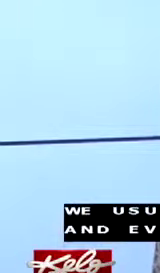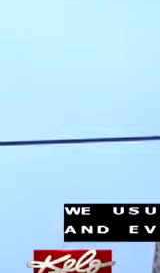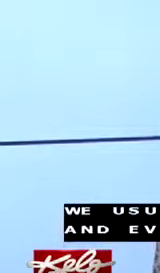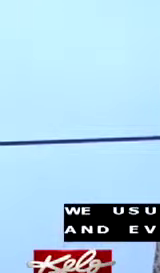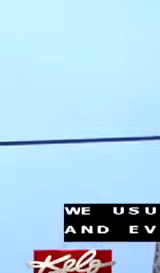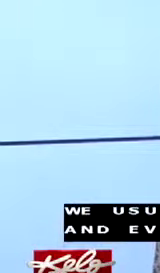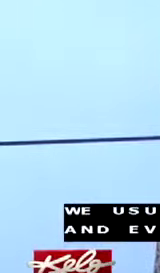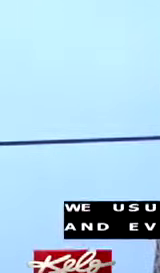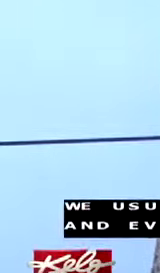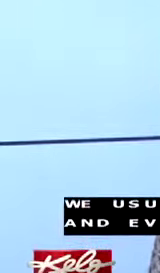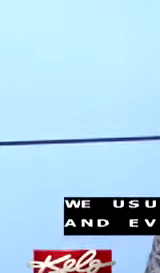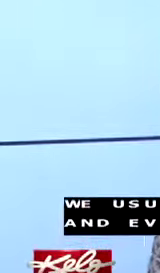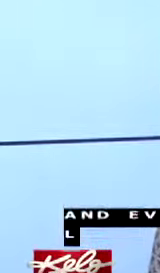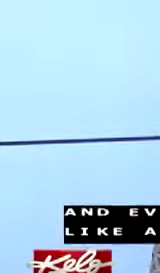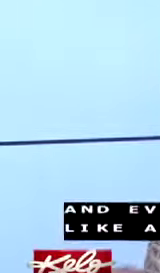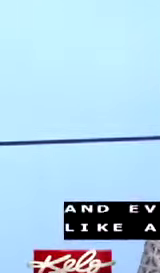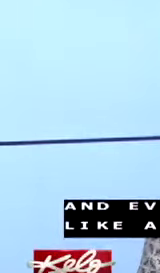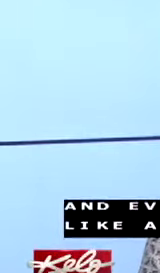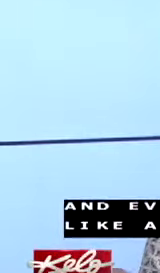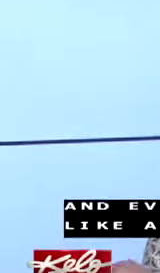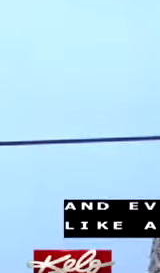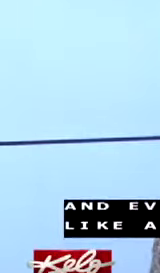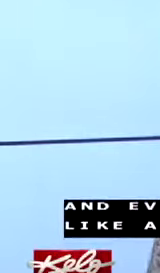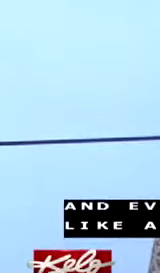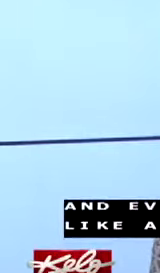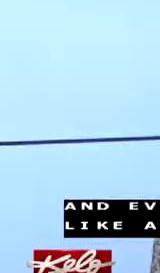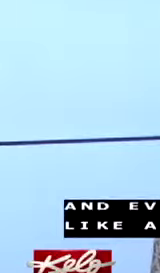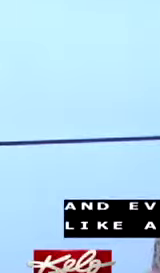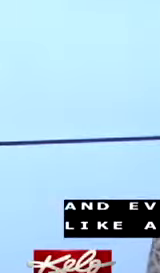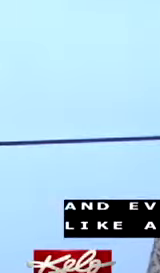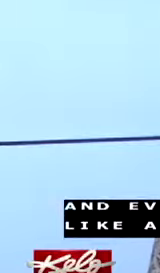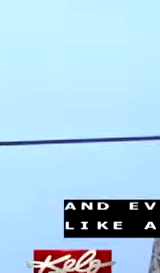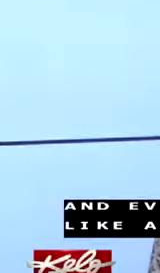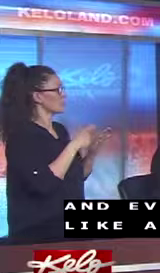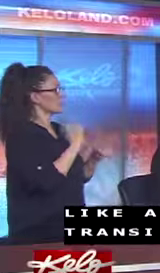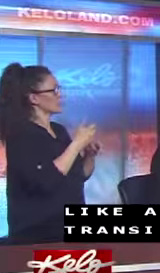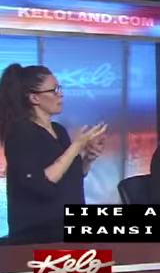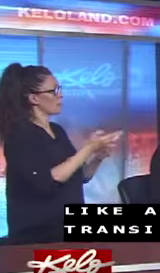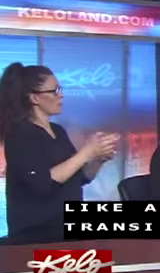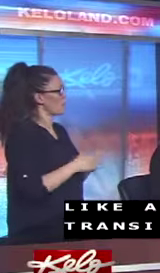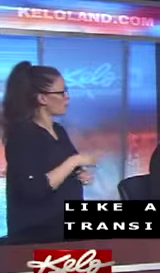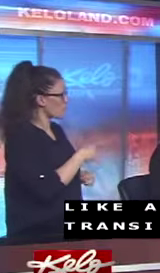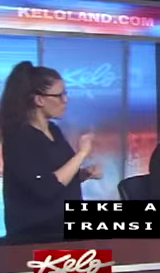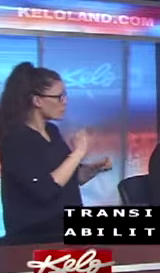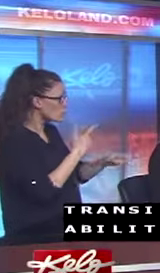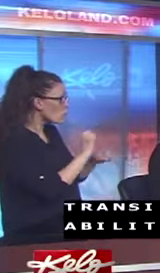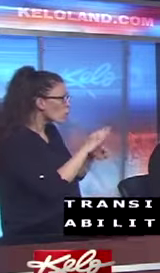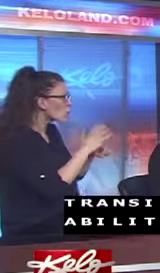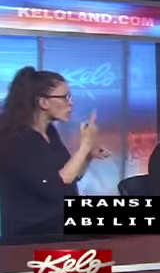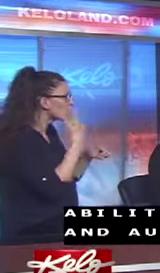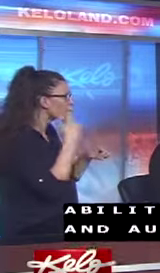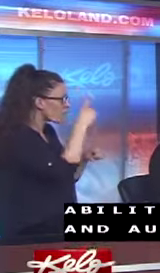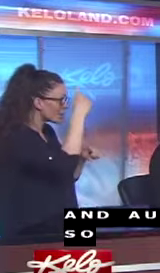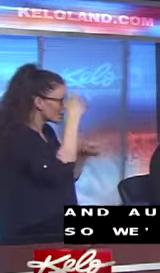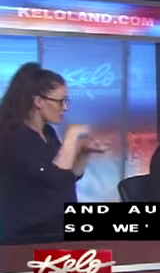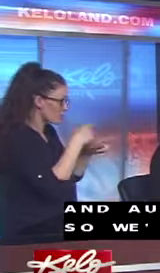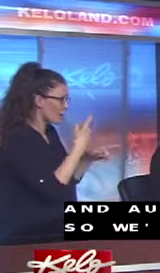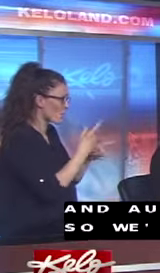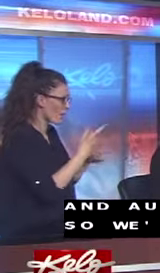we'll develop a report, and then we'll meet with the team, and we'll give them our recommendations. And, Julie, you're working on something for the summer.